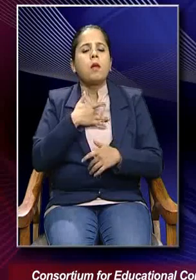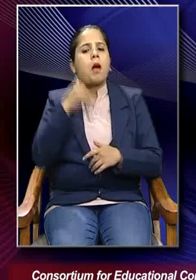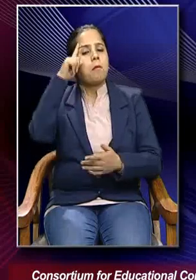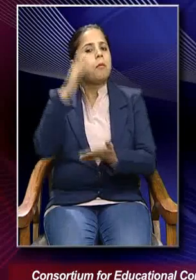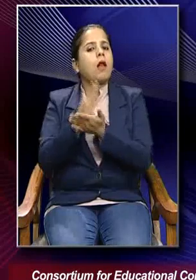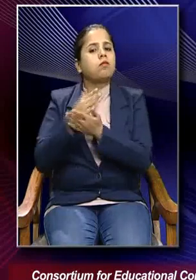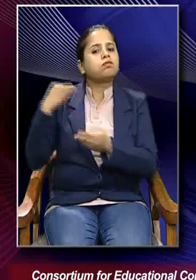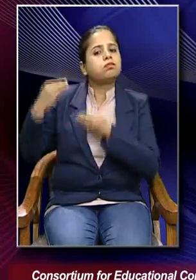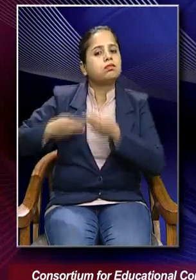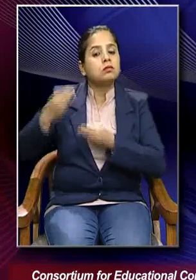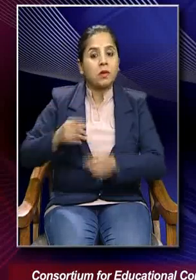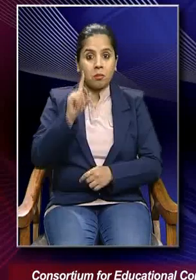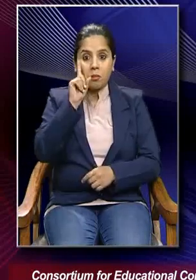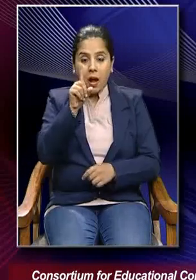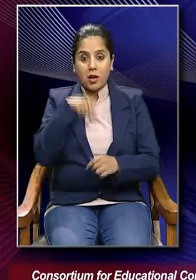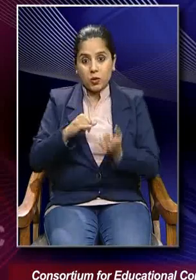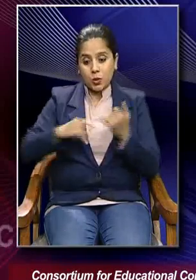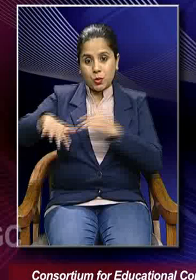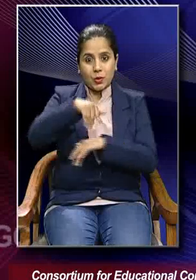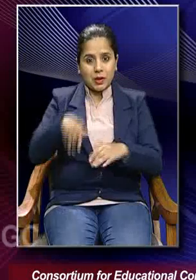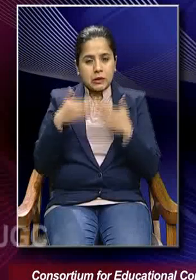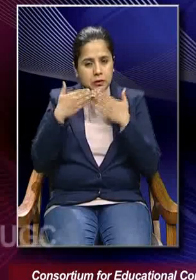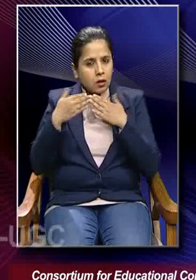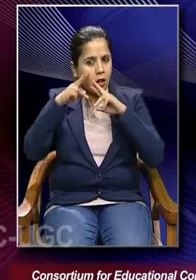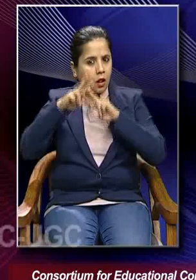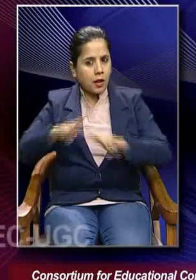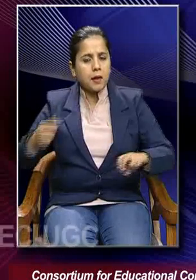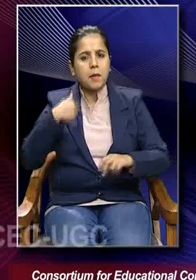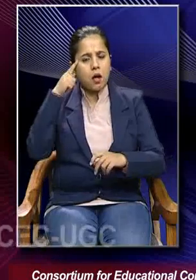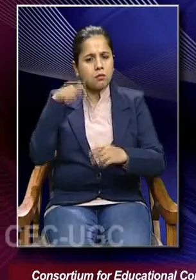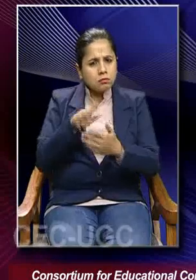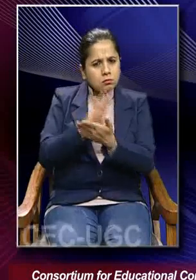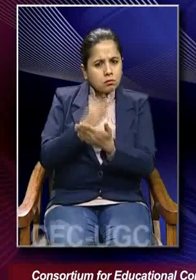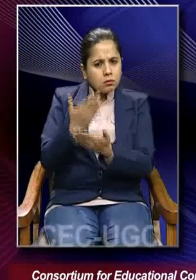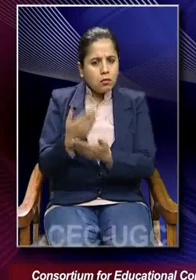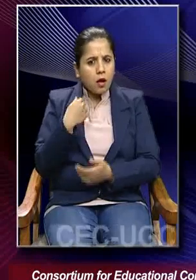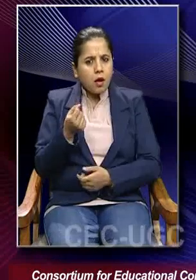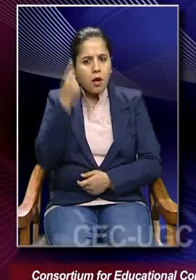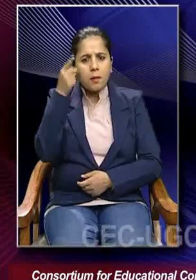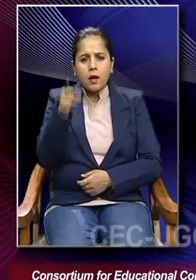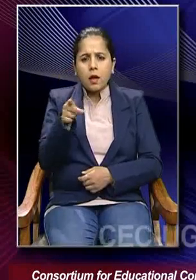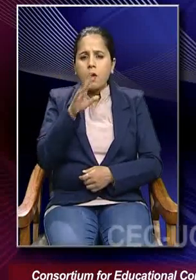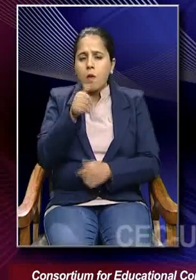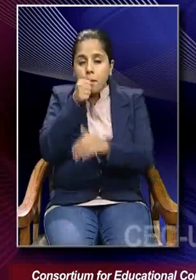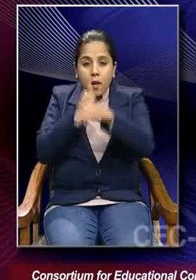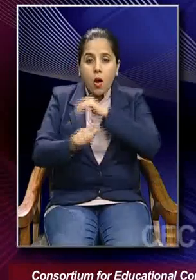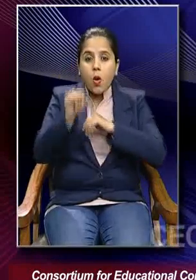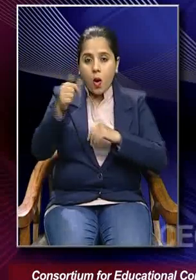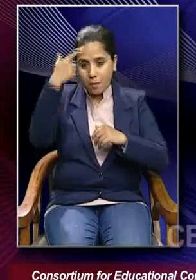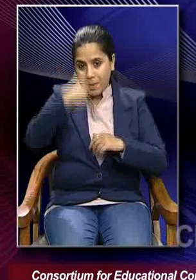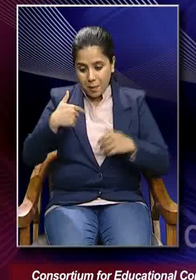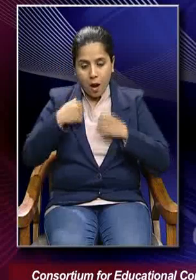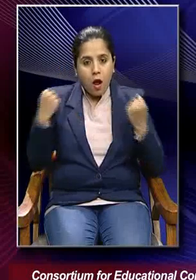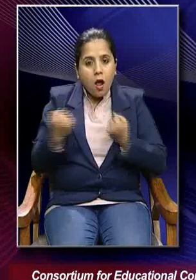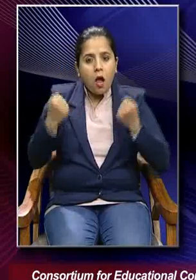beliefs. But as sociologists, we interpret the hidden meaning behind human action.